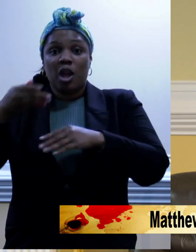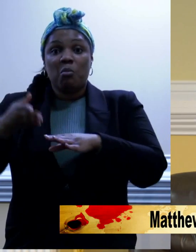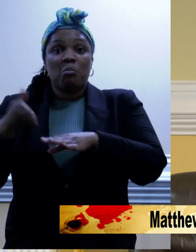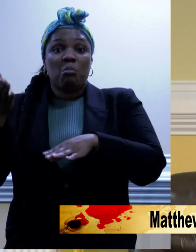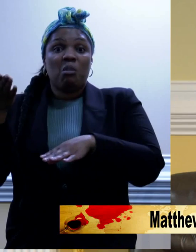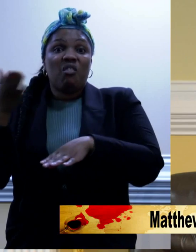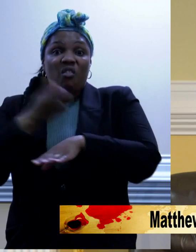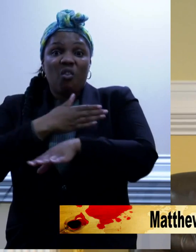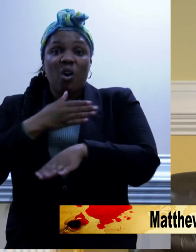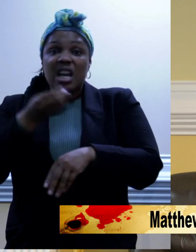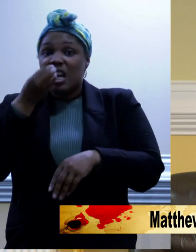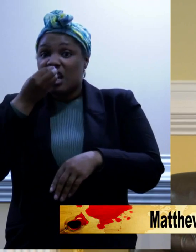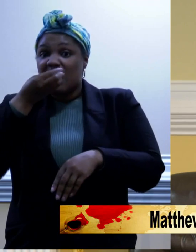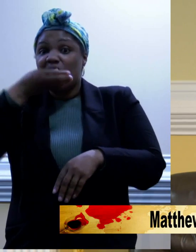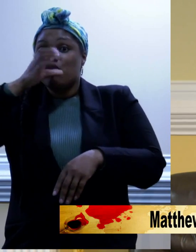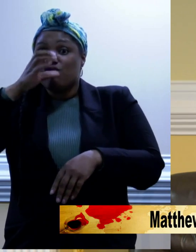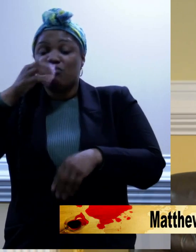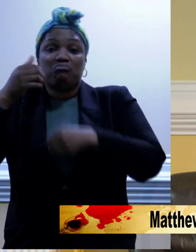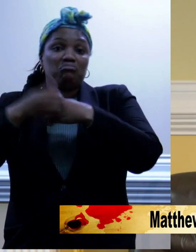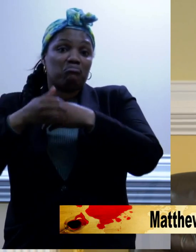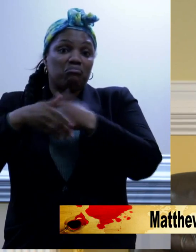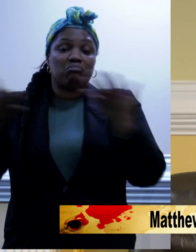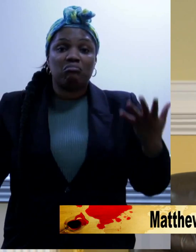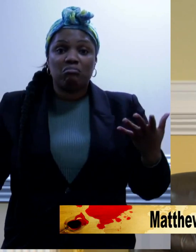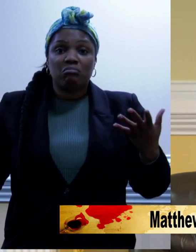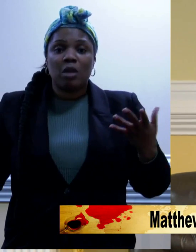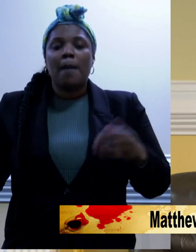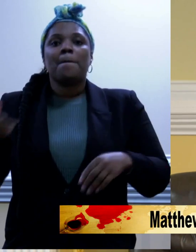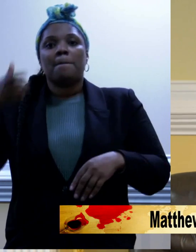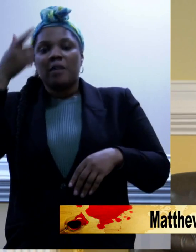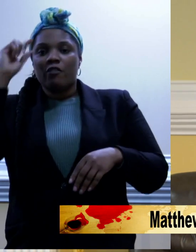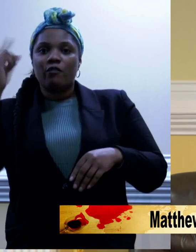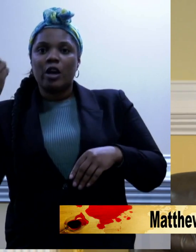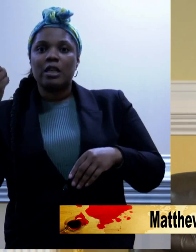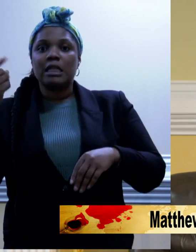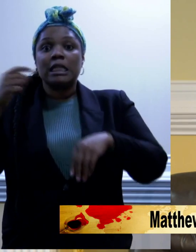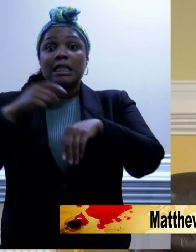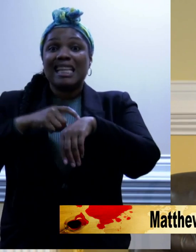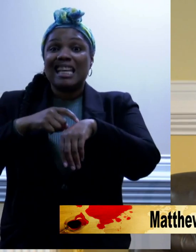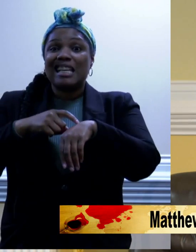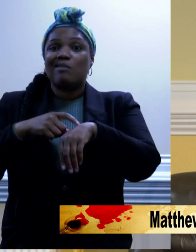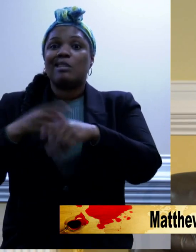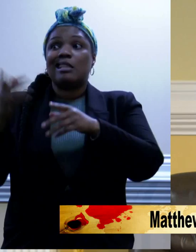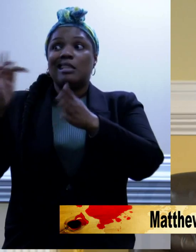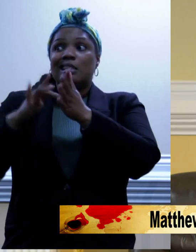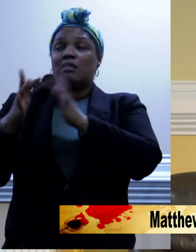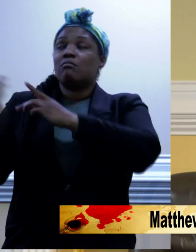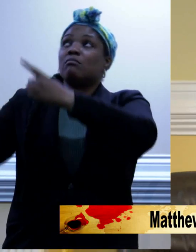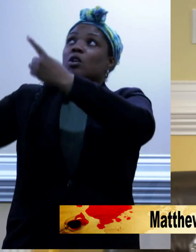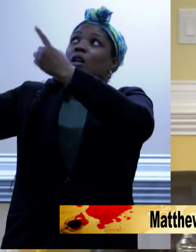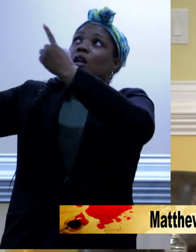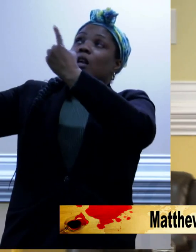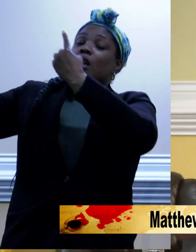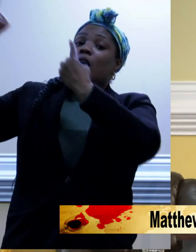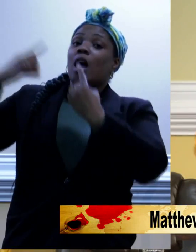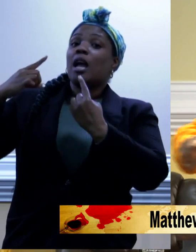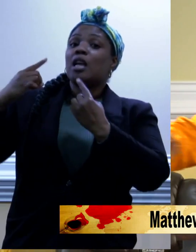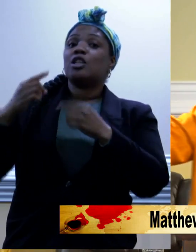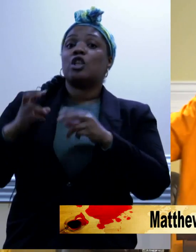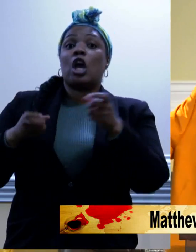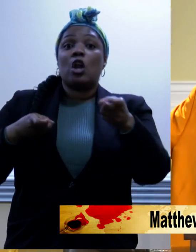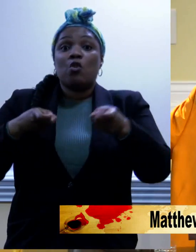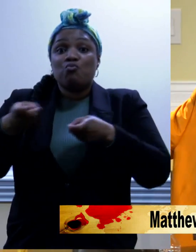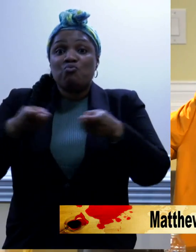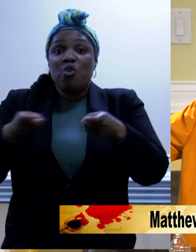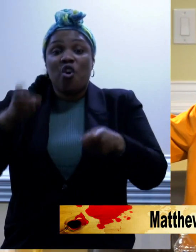a Passover? Because the first thing is, when he come, he's going to rule for 1,000 years. But during that whole 1,000 years, you're going to have